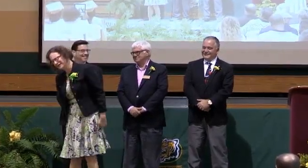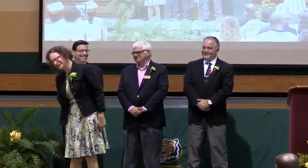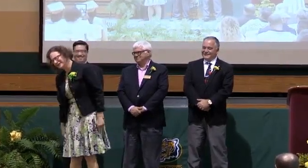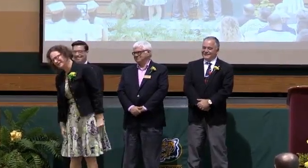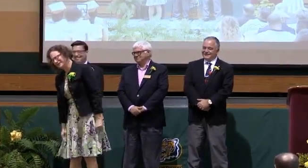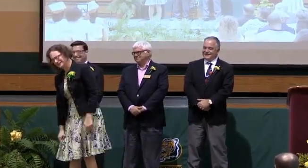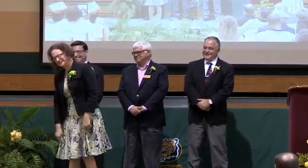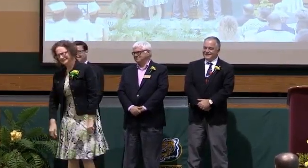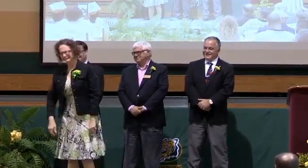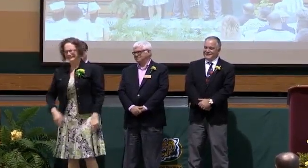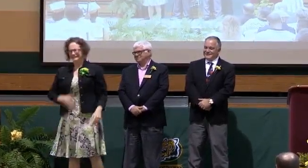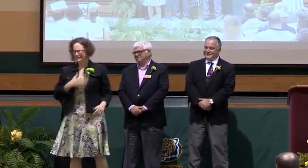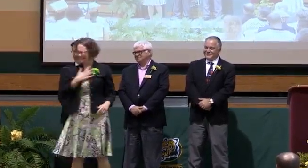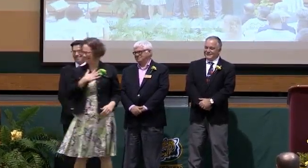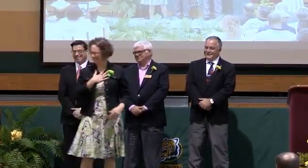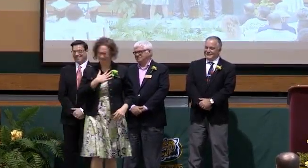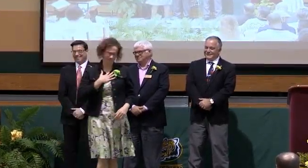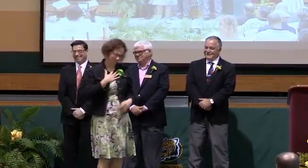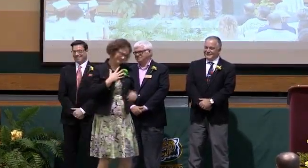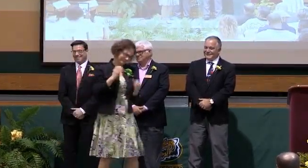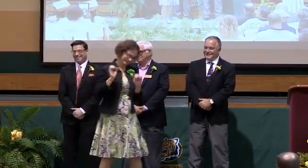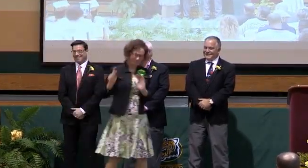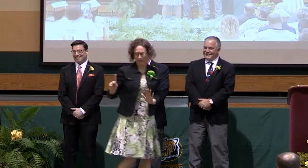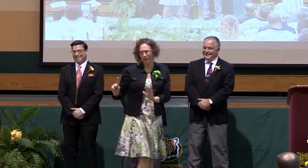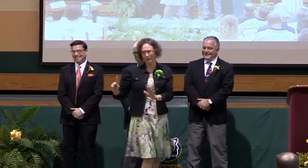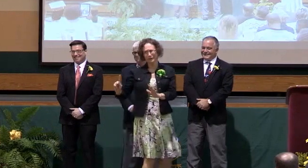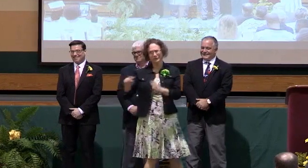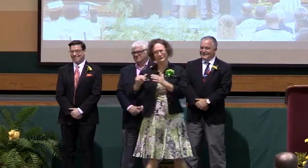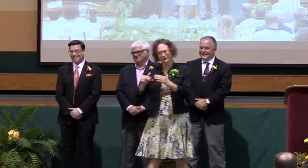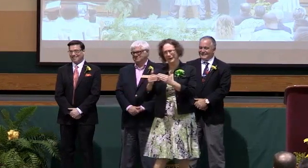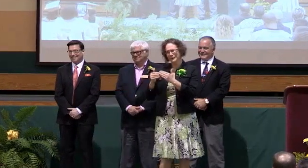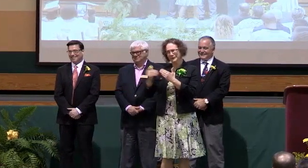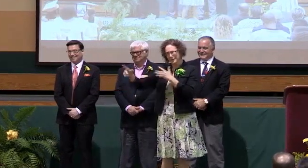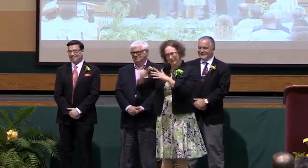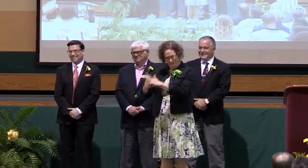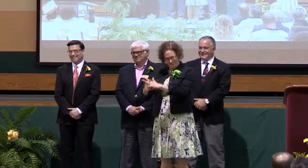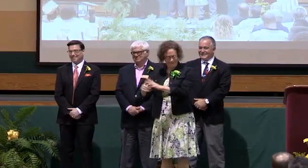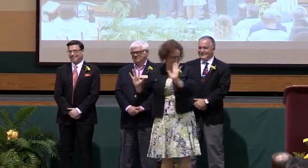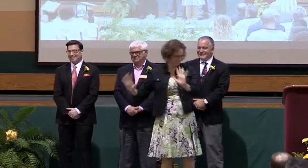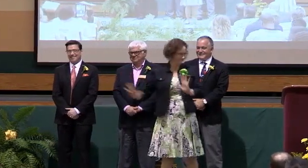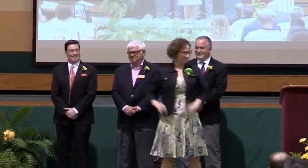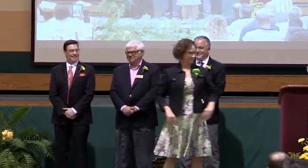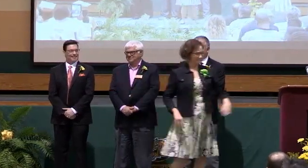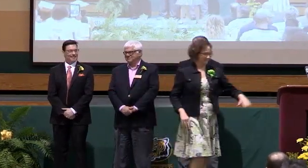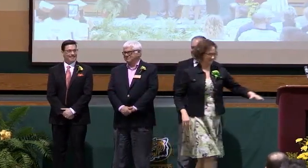I'm not sure I want to give them to you. It's breaking my heart. Okay, let's begin then.